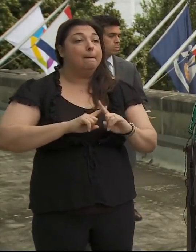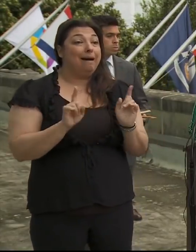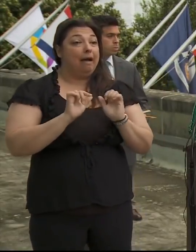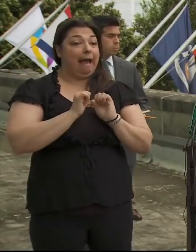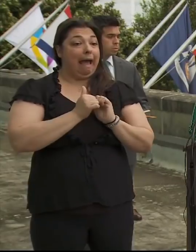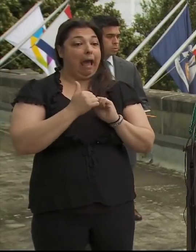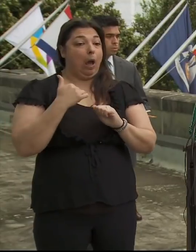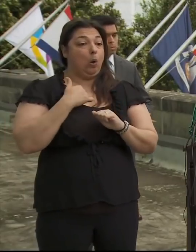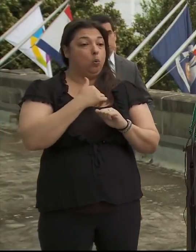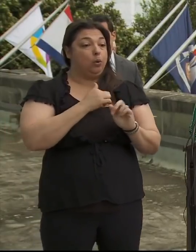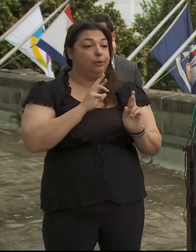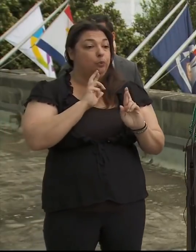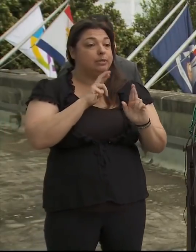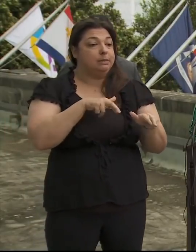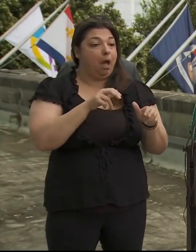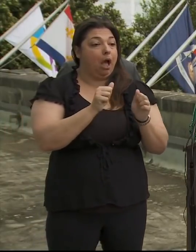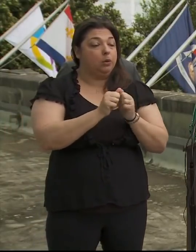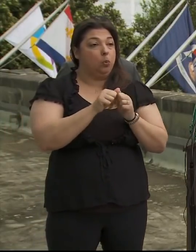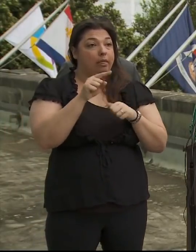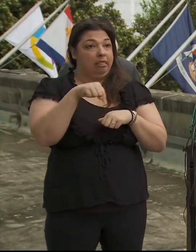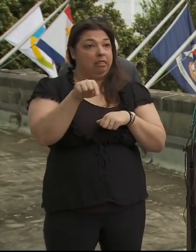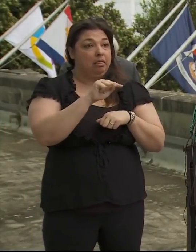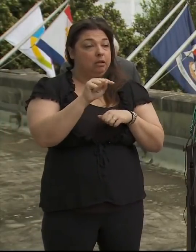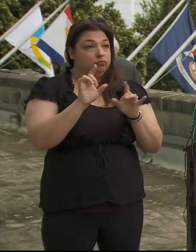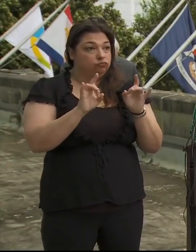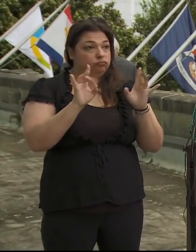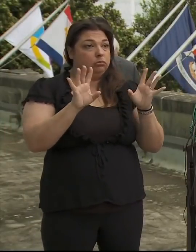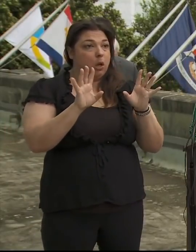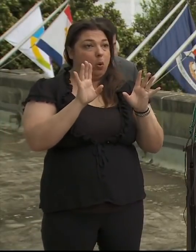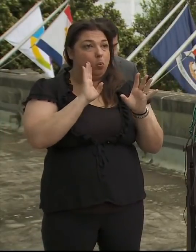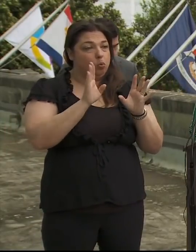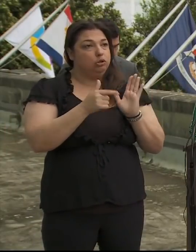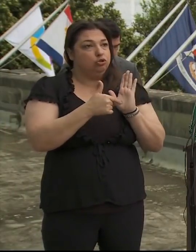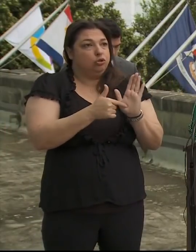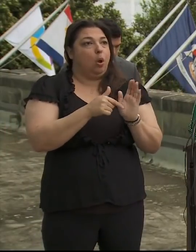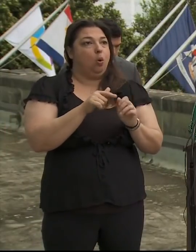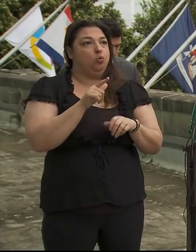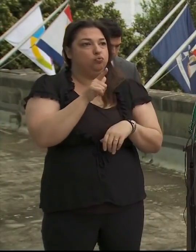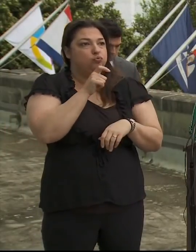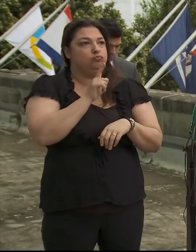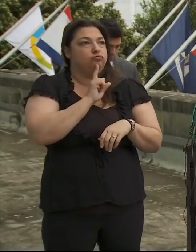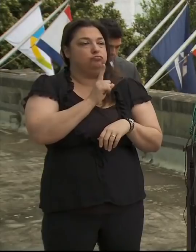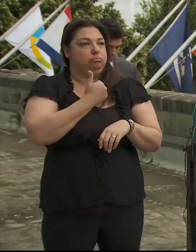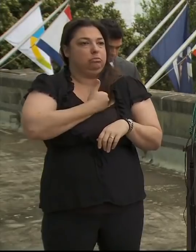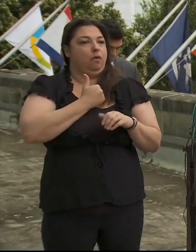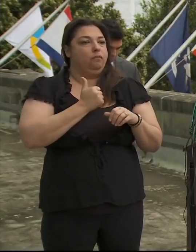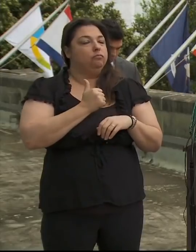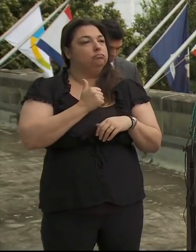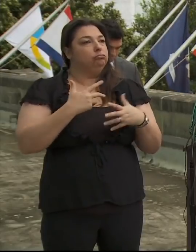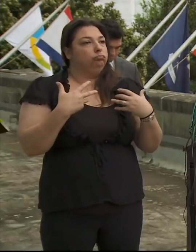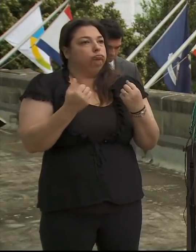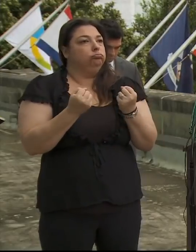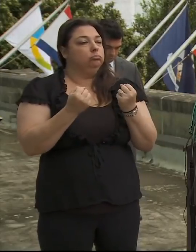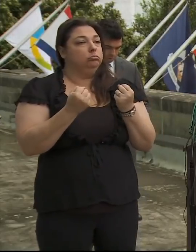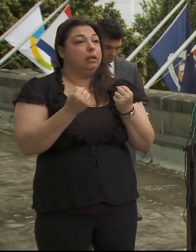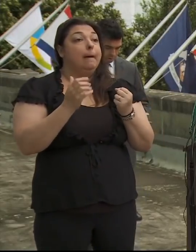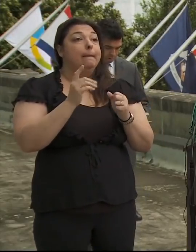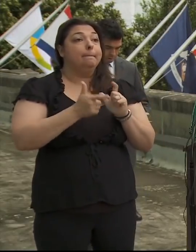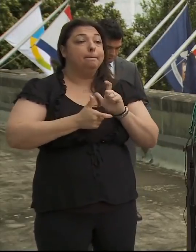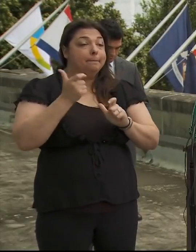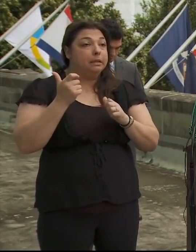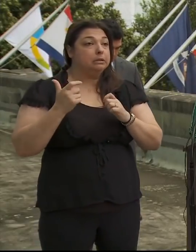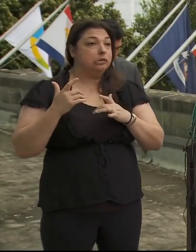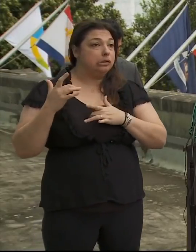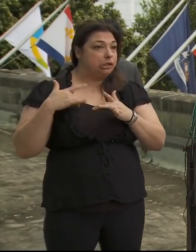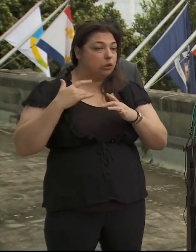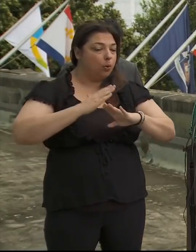we respond to this pandemic will define who we are. My number one concern is and always has been